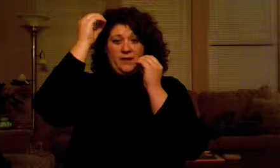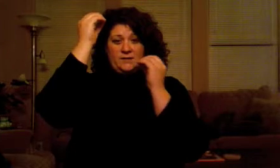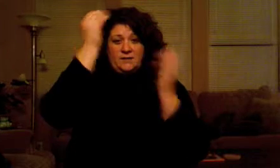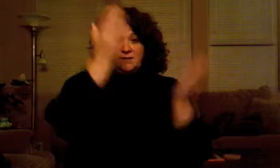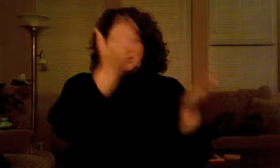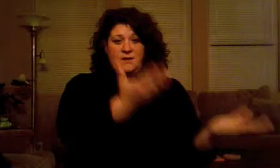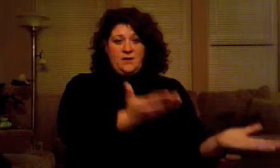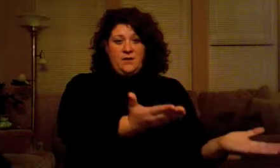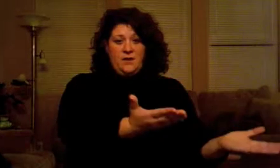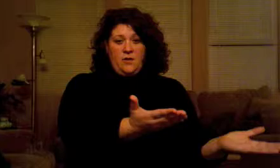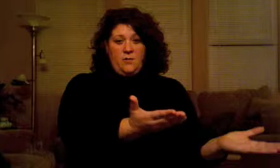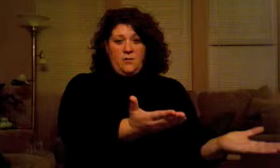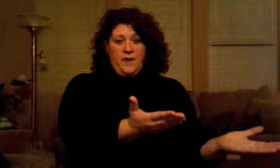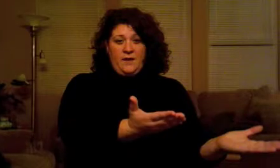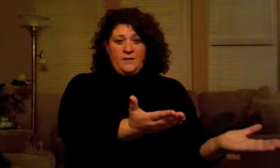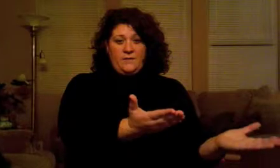hands. Obey.